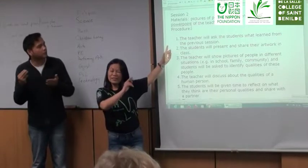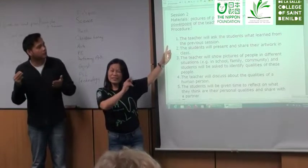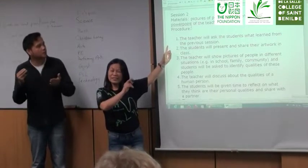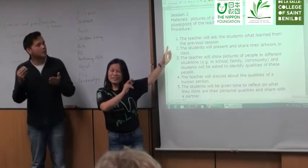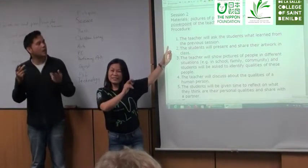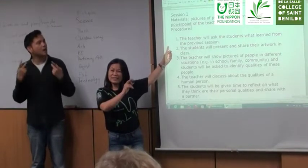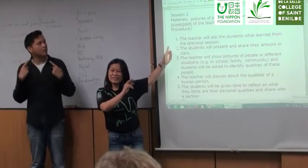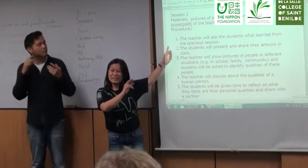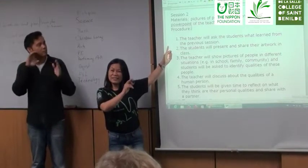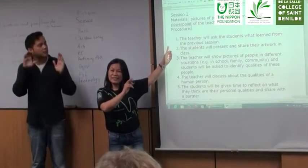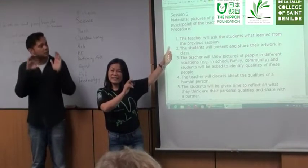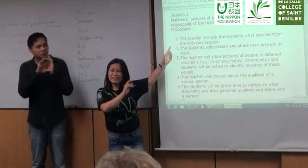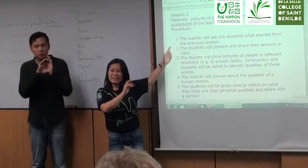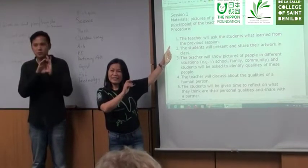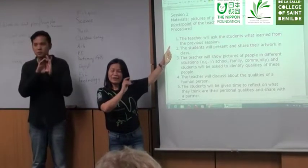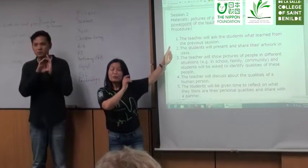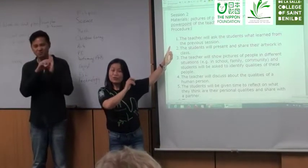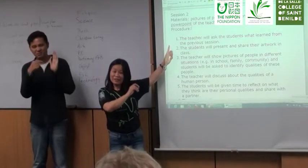the